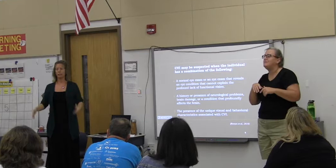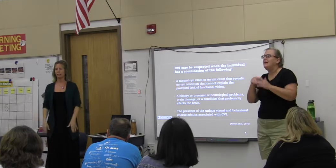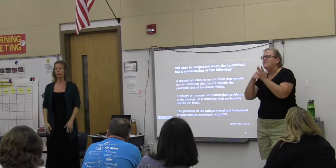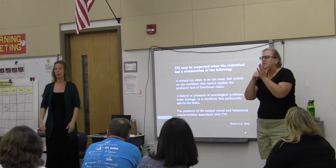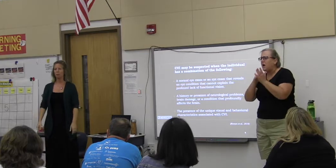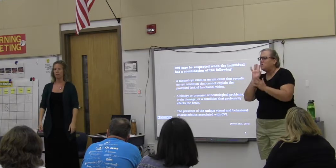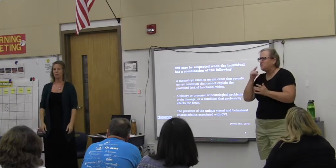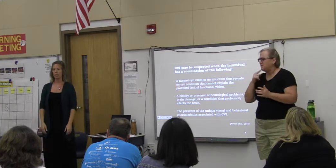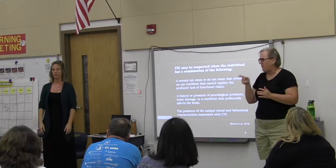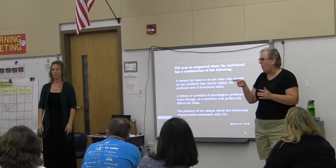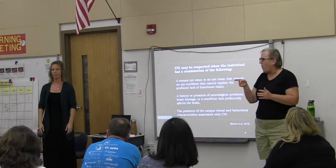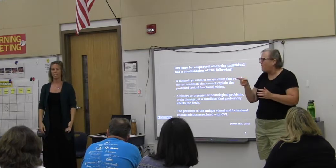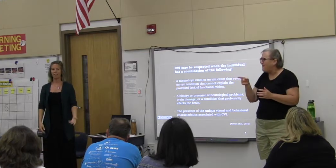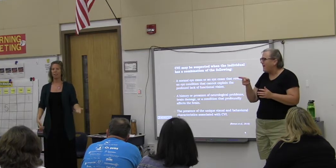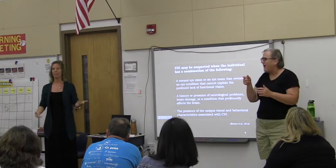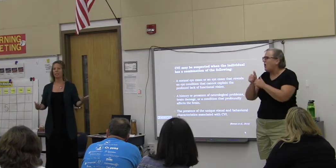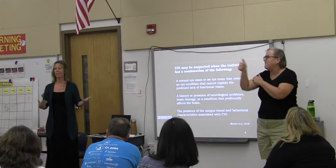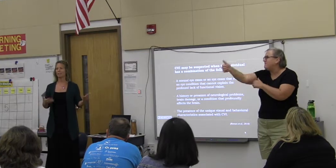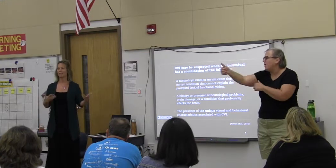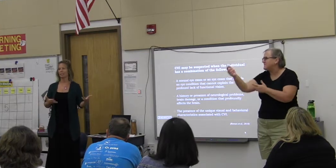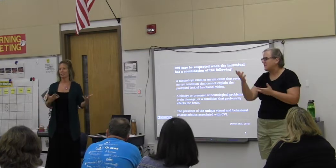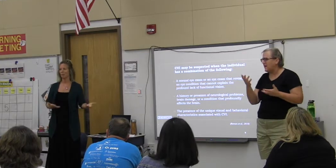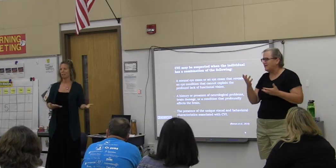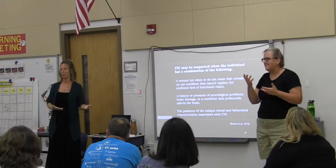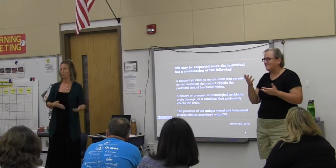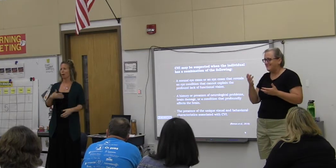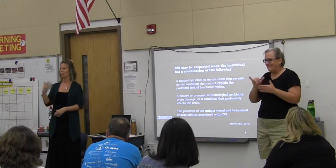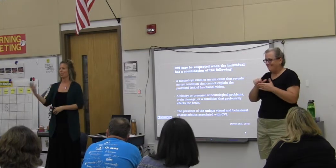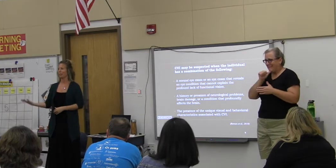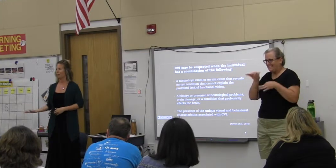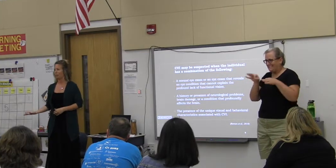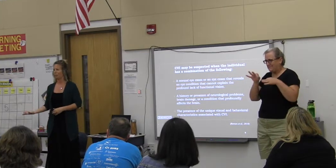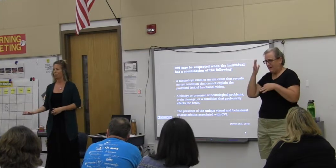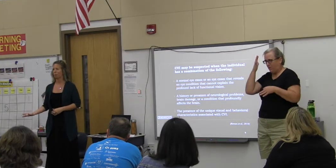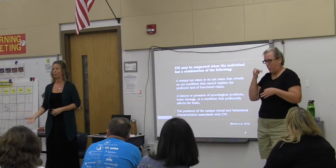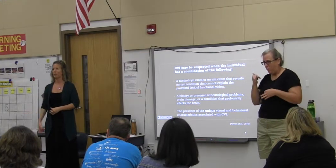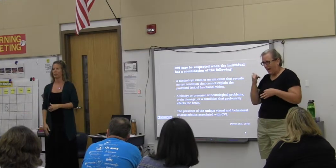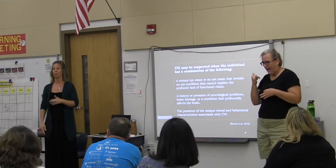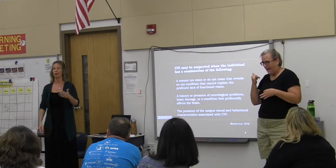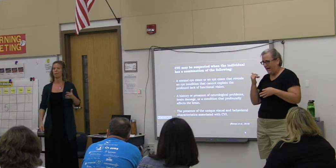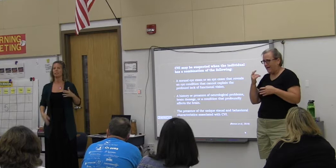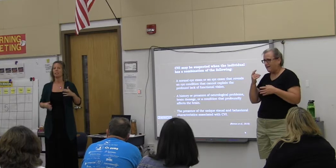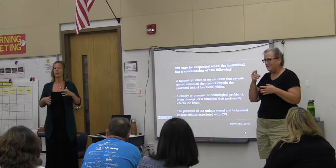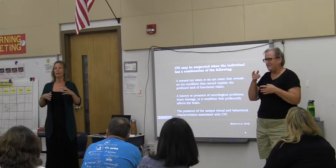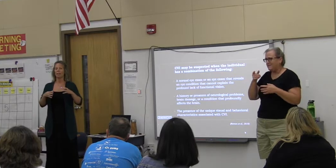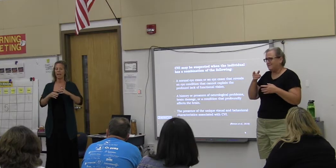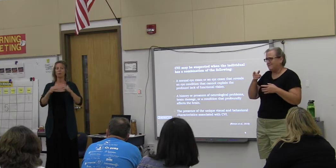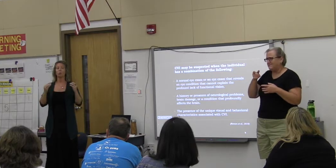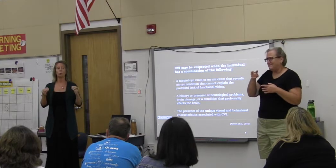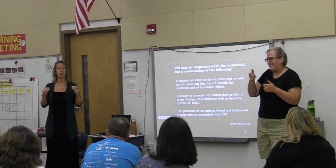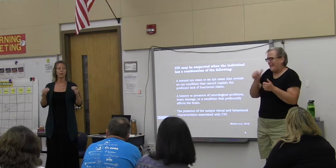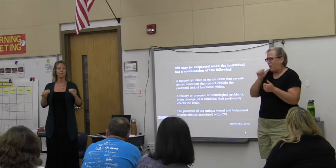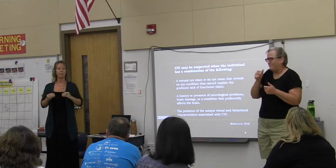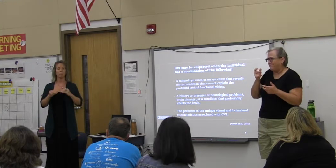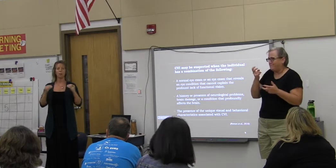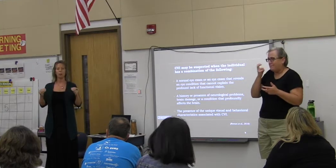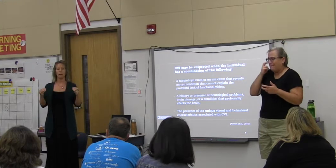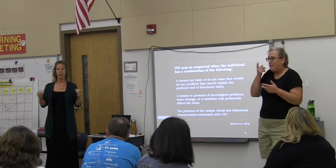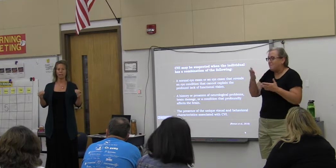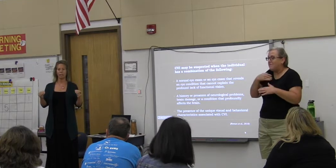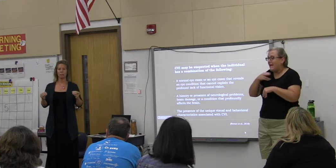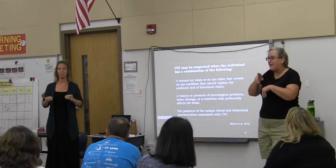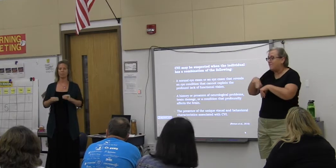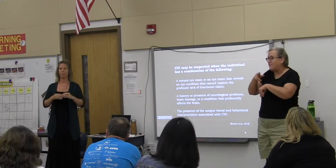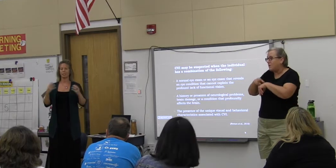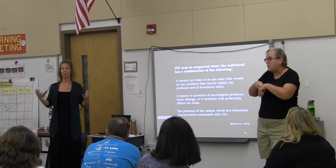the doctor might say, oh, they're farsighted. And that does not explain why their kiddo is appearing blind or why they have a normal eye exam or